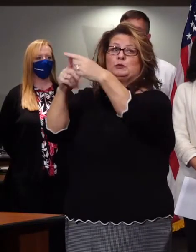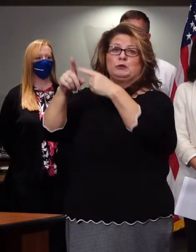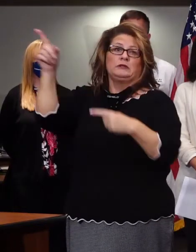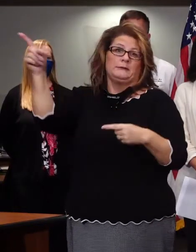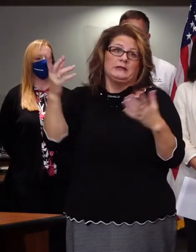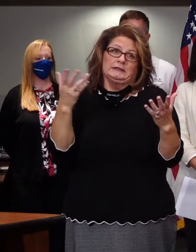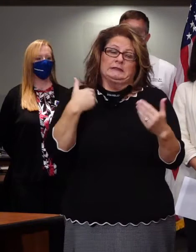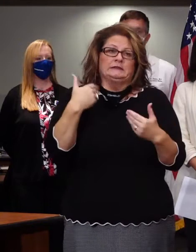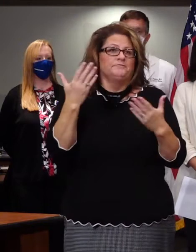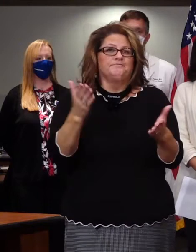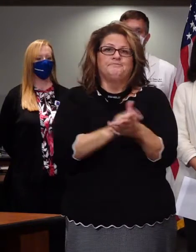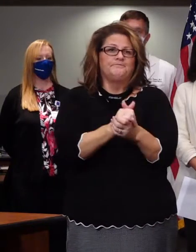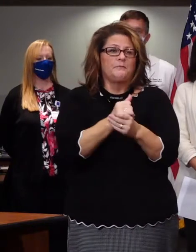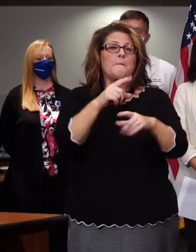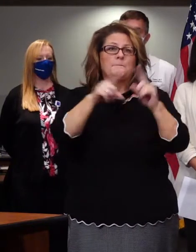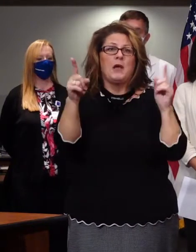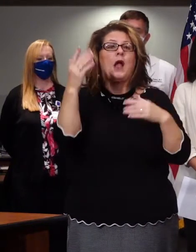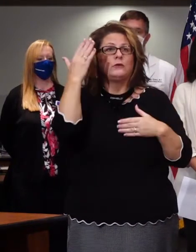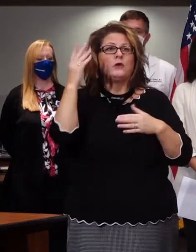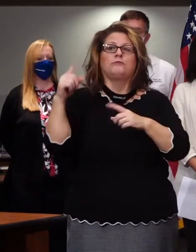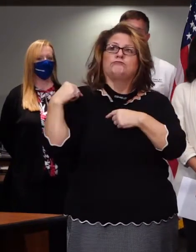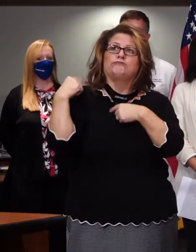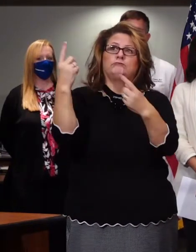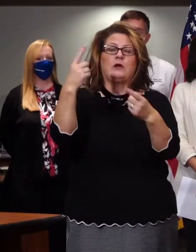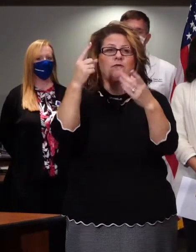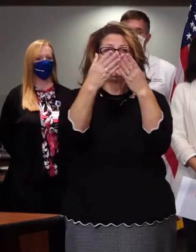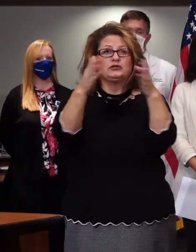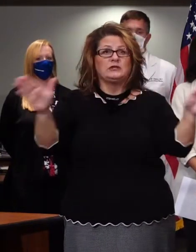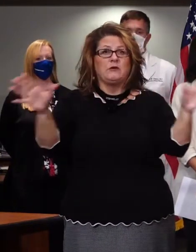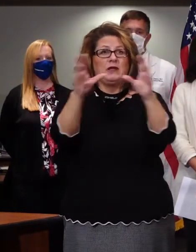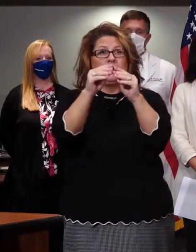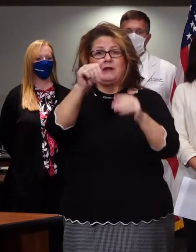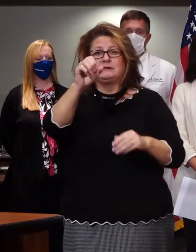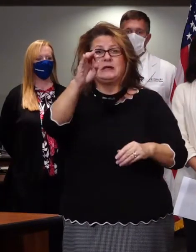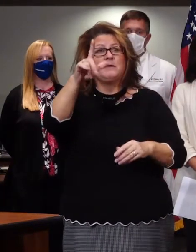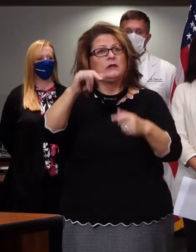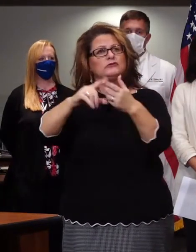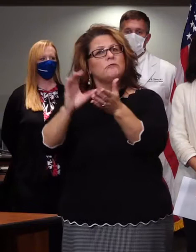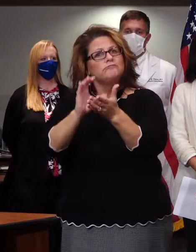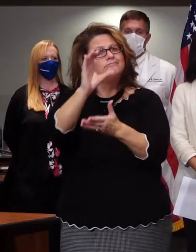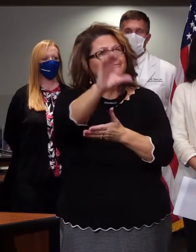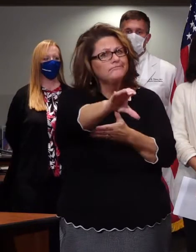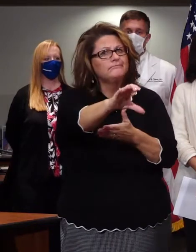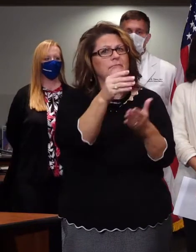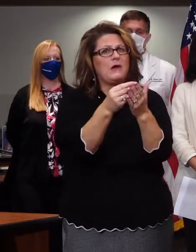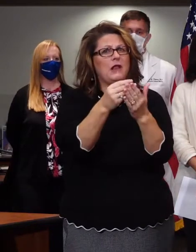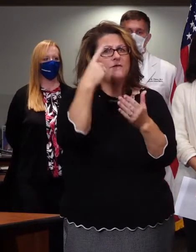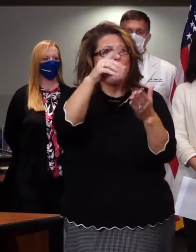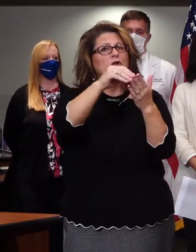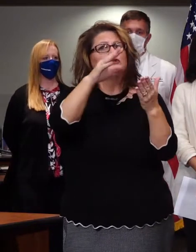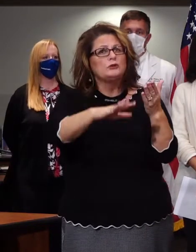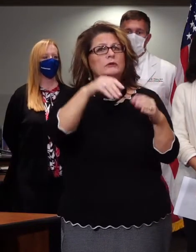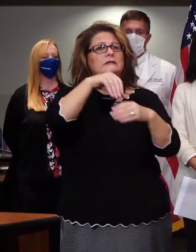that it has been a common practice over the years for the General Assembly to appropriate money to benefit students at private